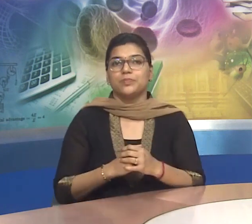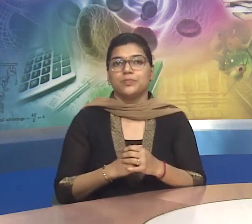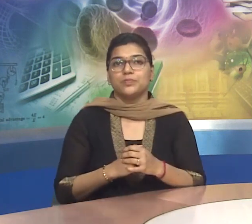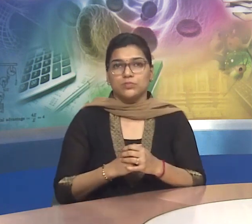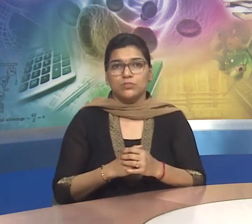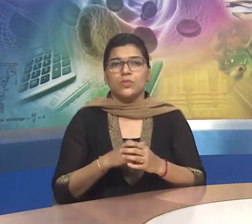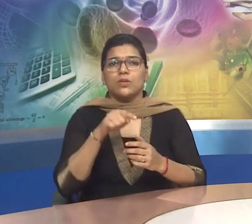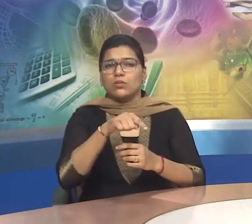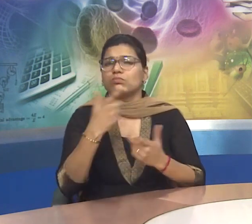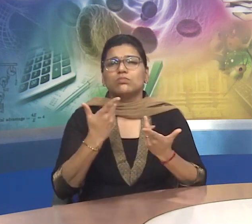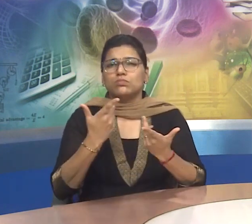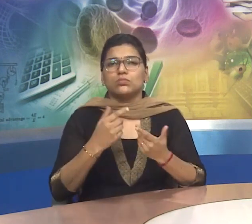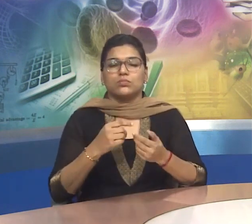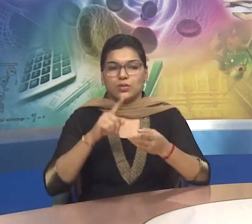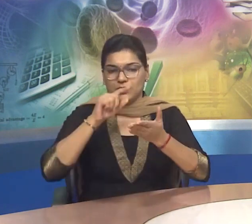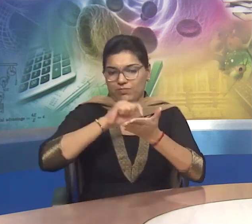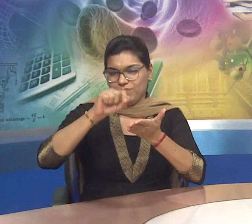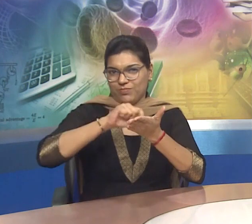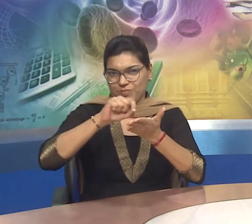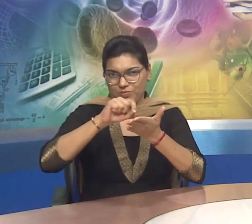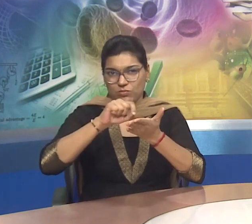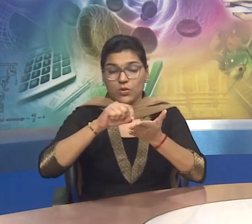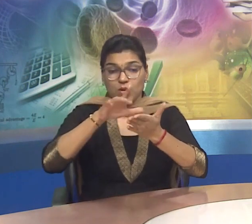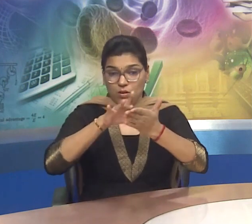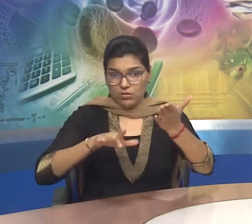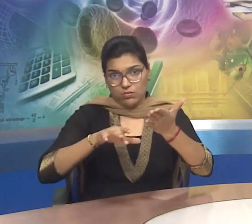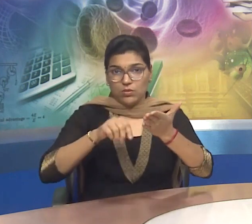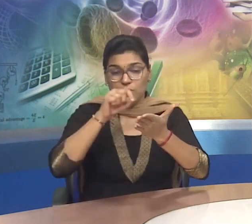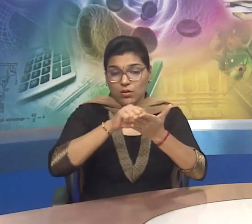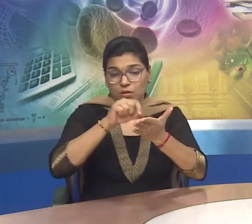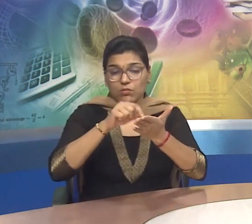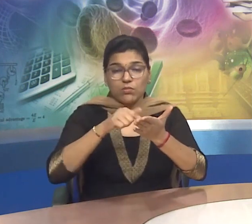This word is enshrined,